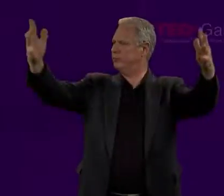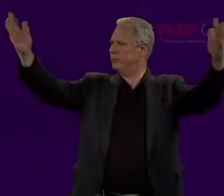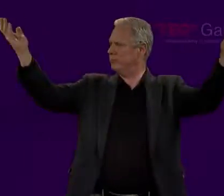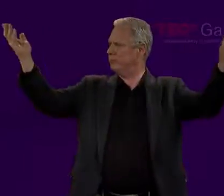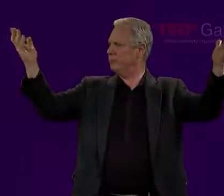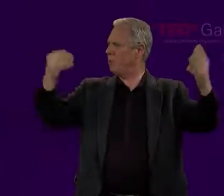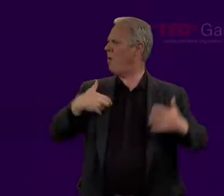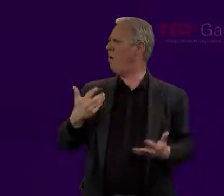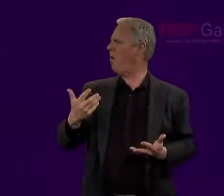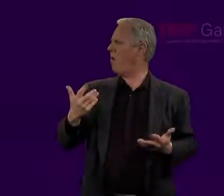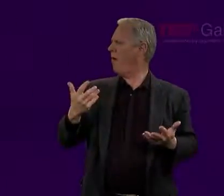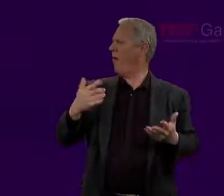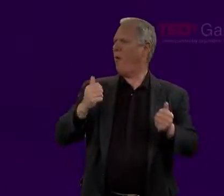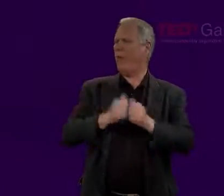for communication.